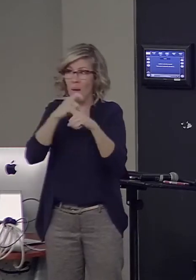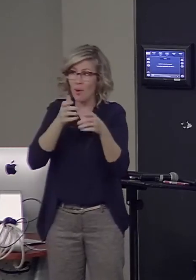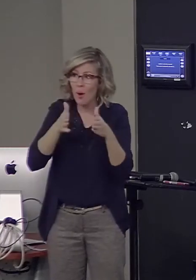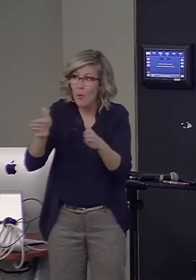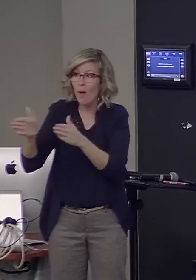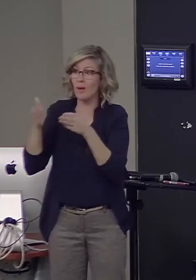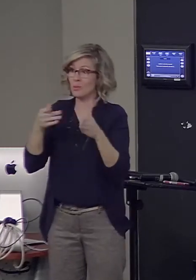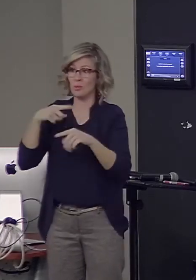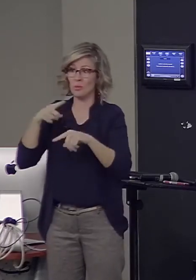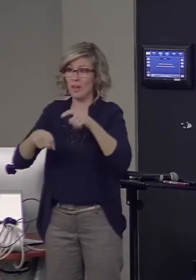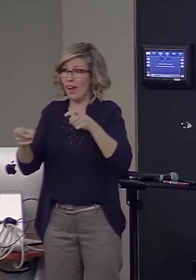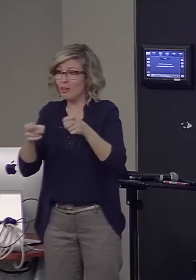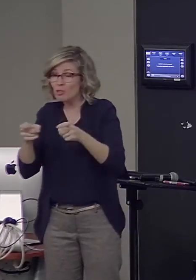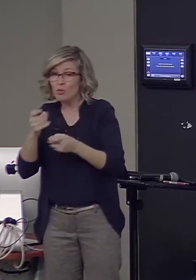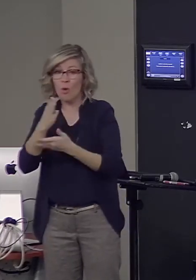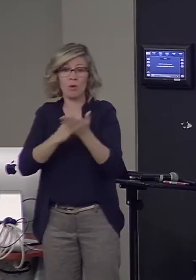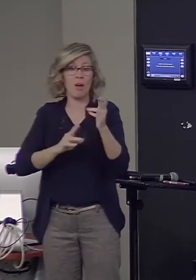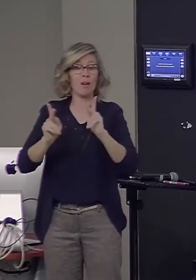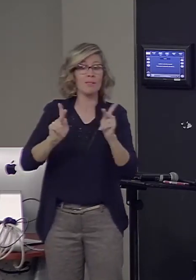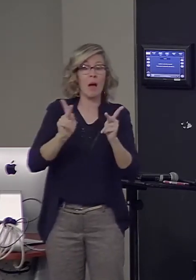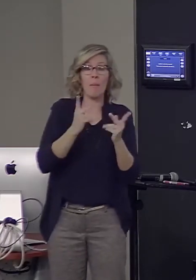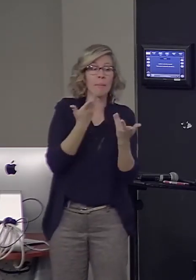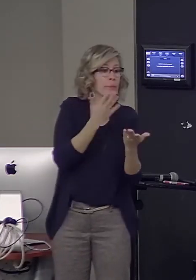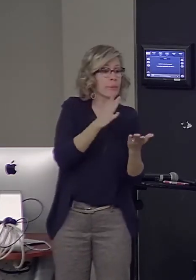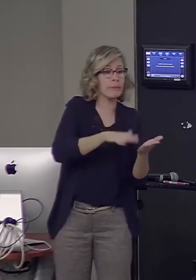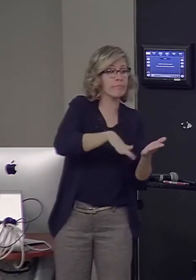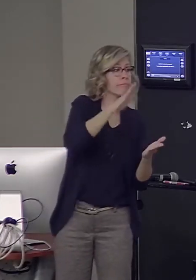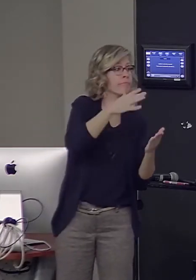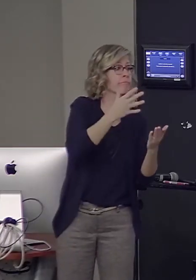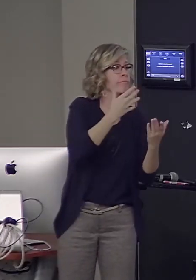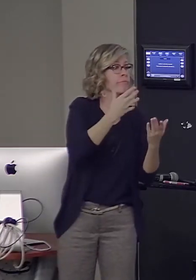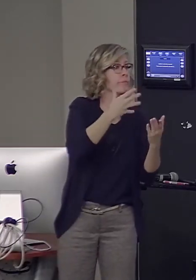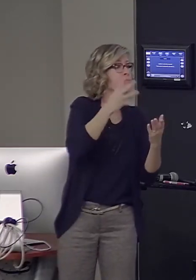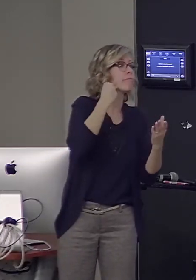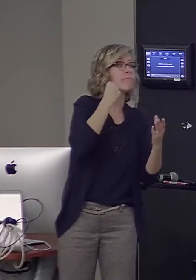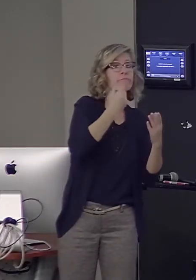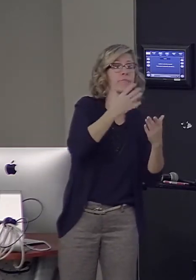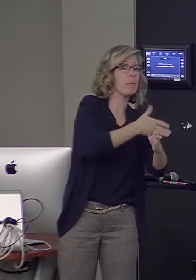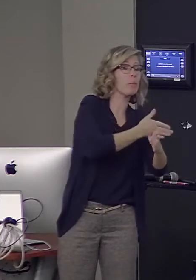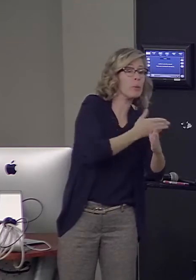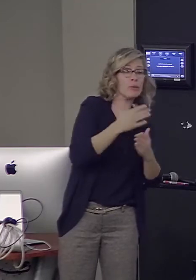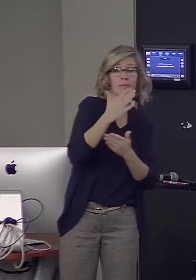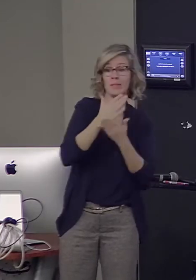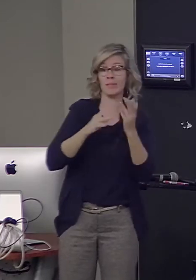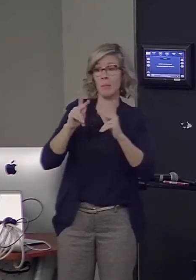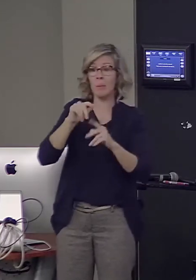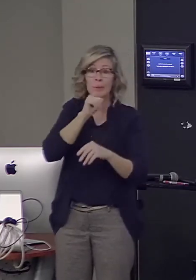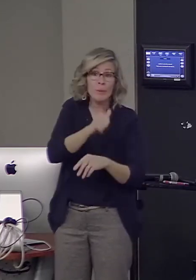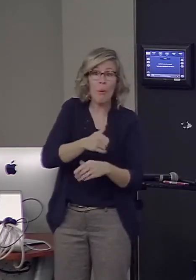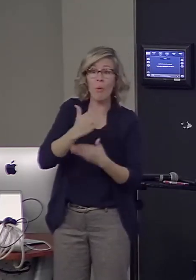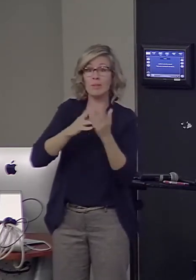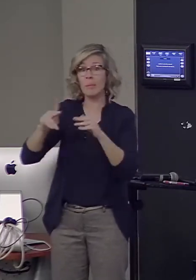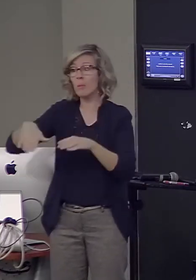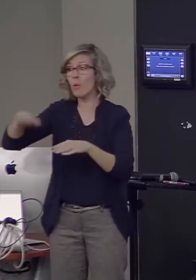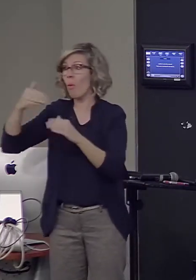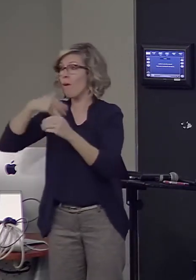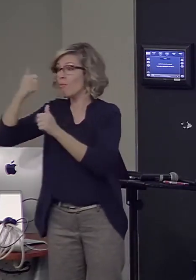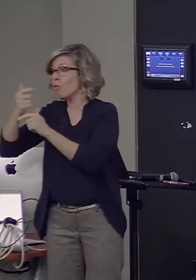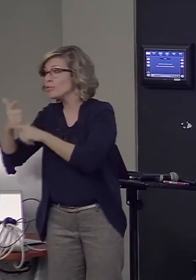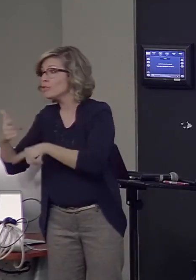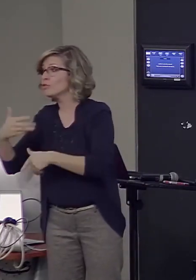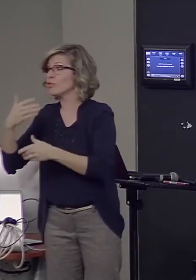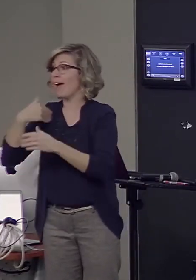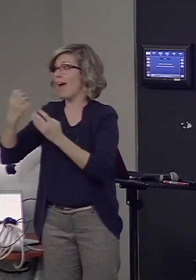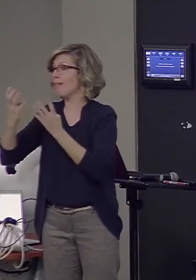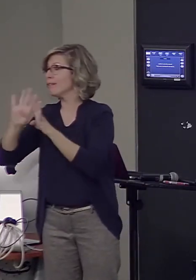ways. Some people learn music, some people don't, some people grow up with three siblings, some people grow up with none, and it's all kind of difficult to study and